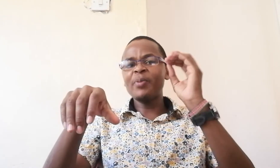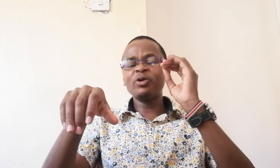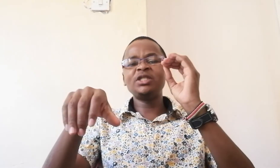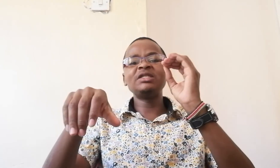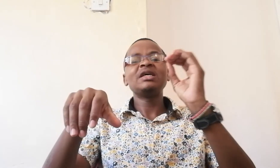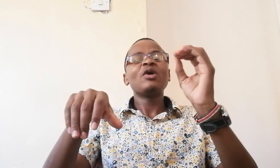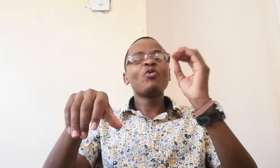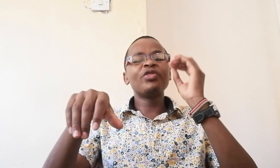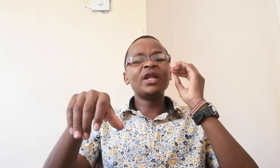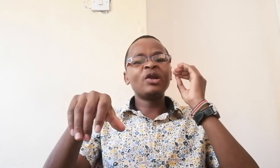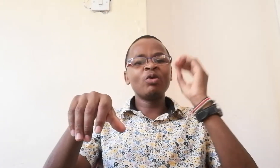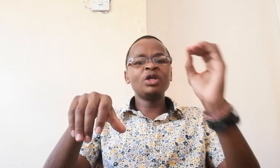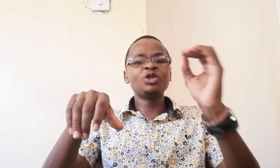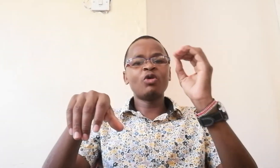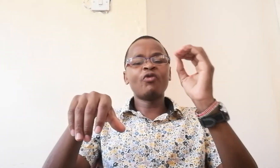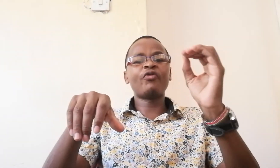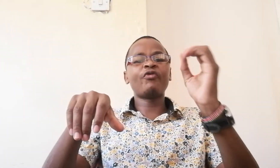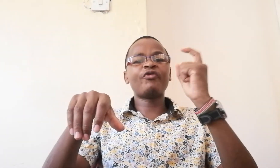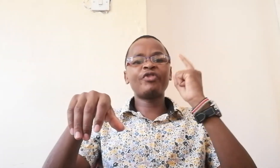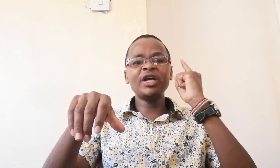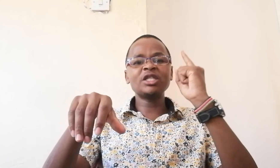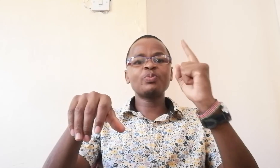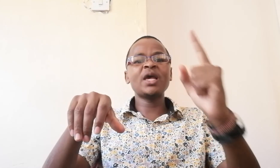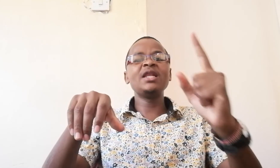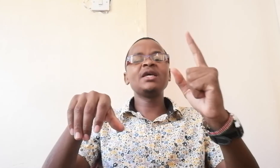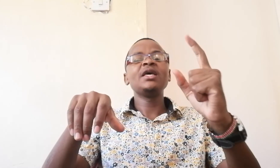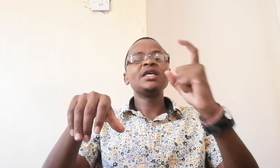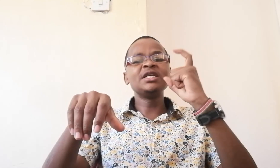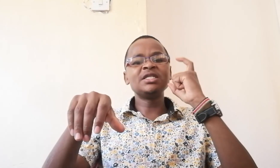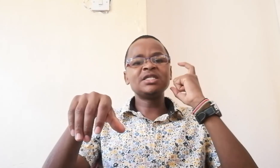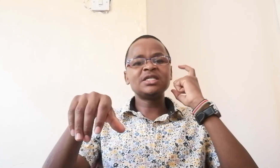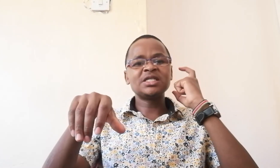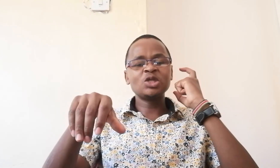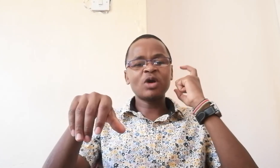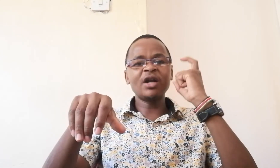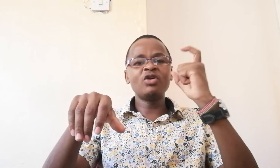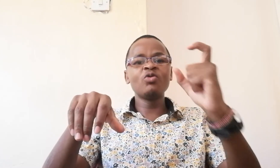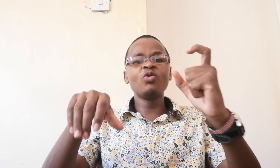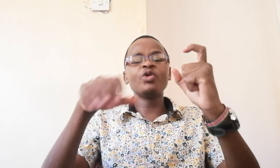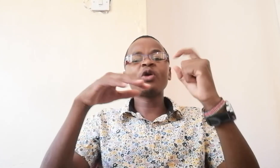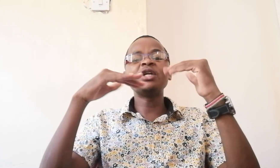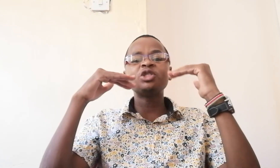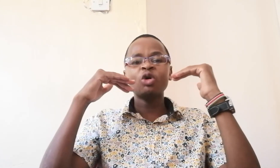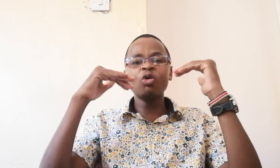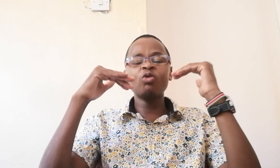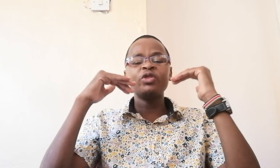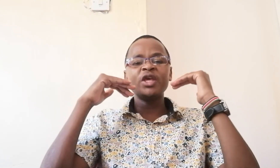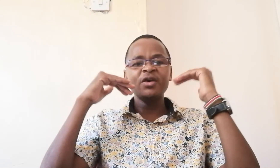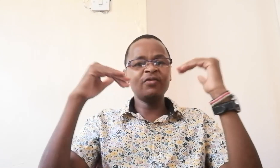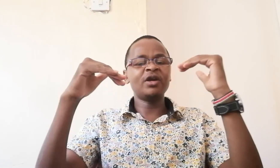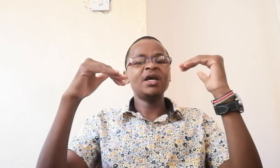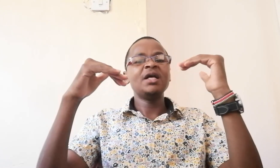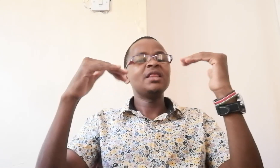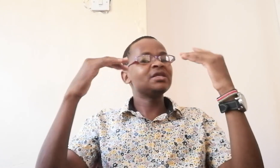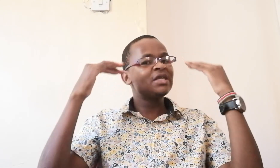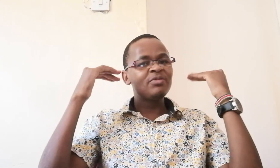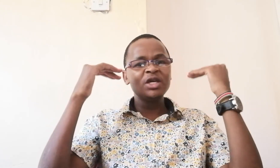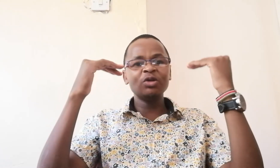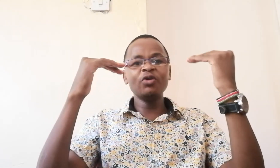point is, with the knowledge of figure spelling, is you can talk with everyone. The same thing if